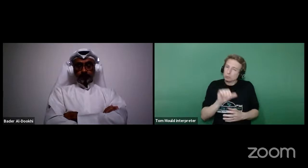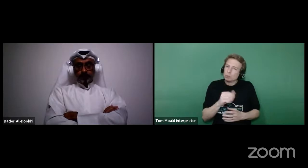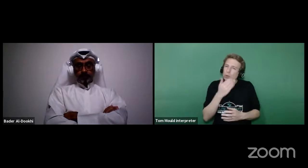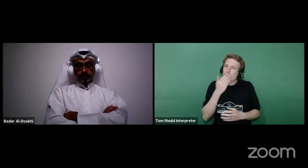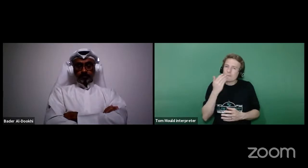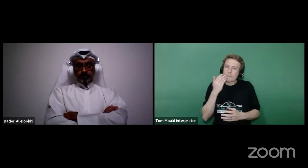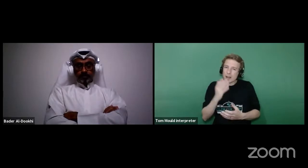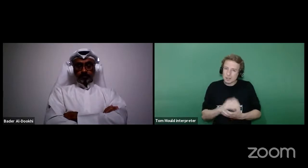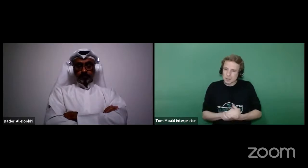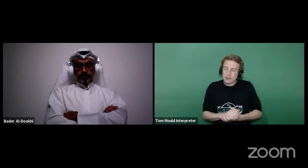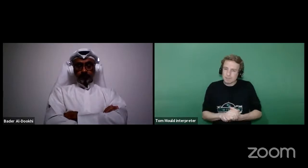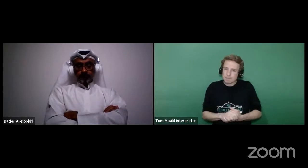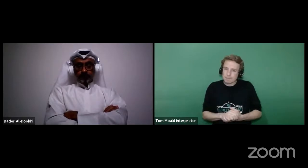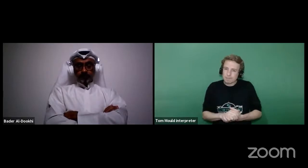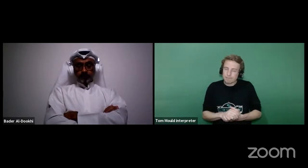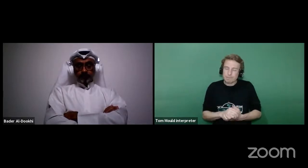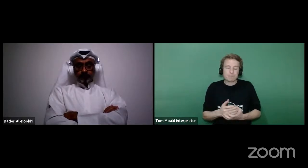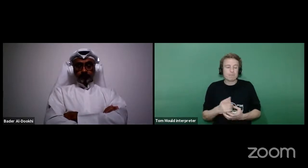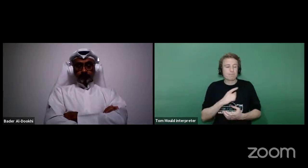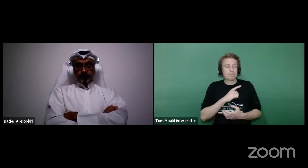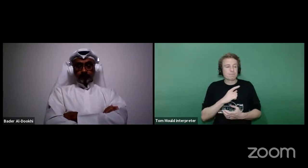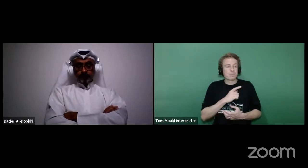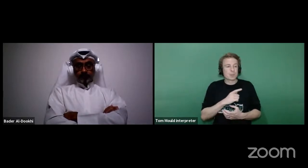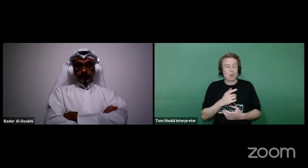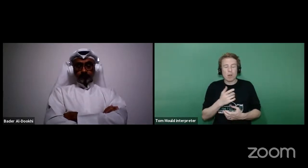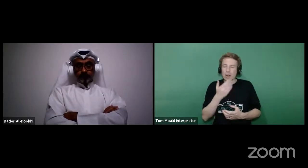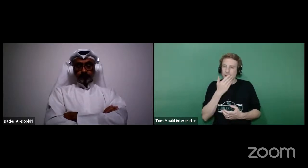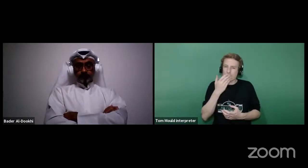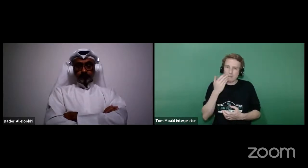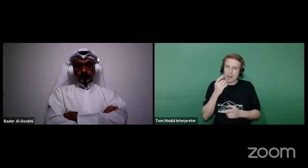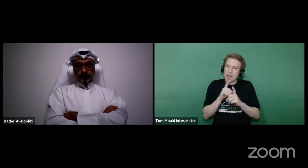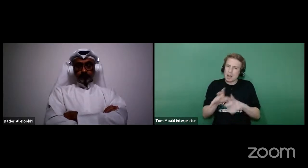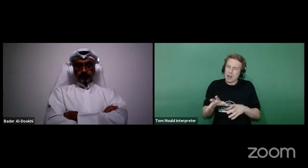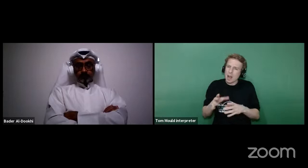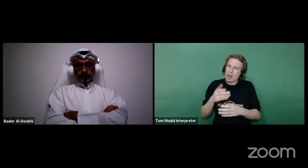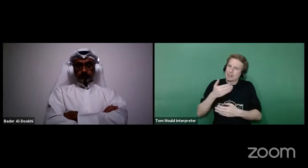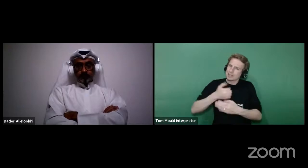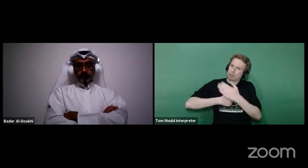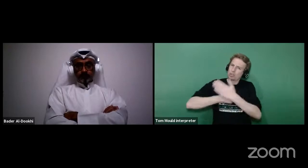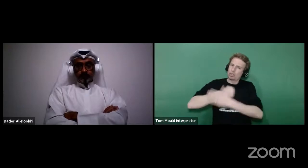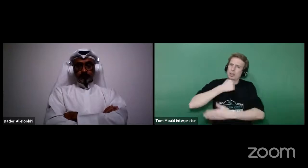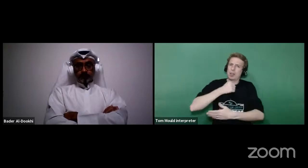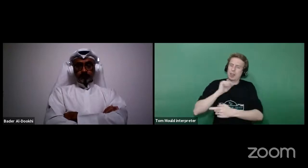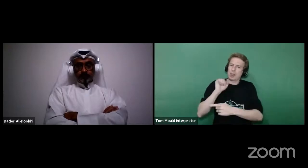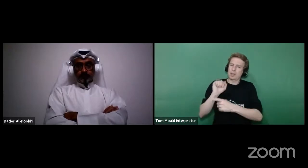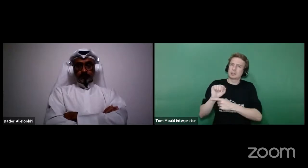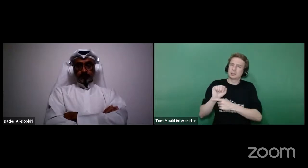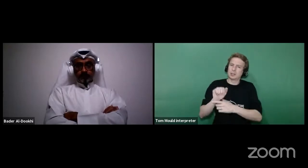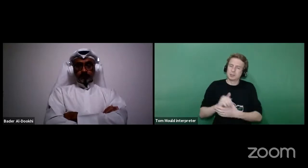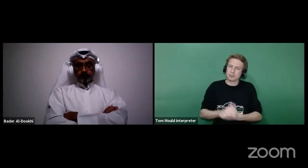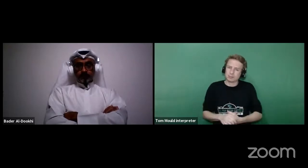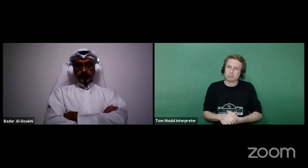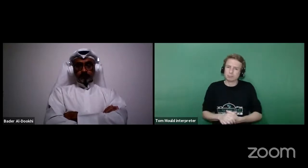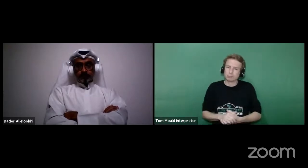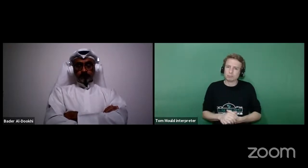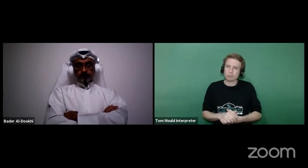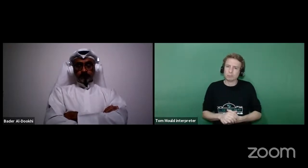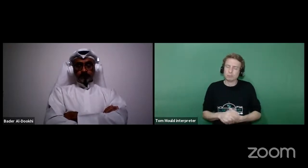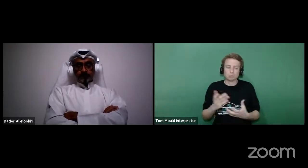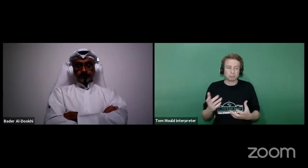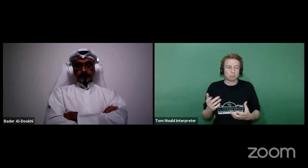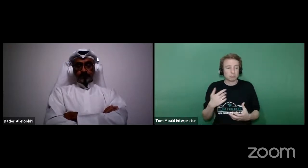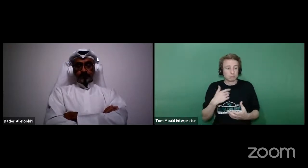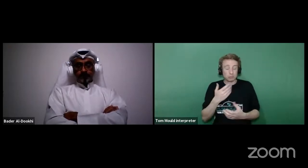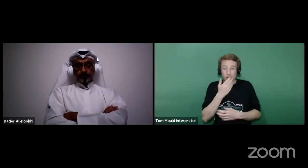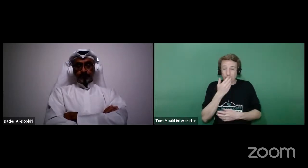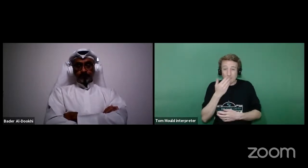indeed, it is a shield for them." So fasting, it breaks this desire that